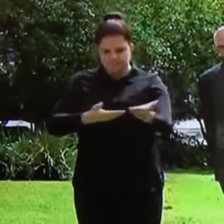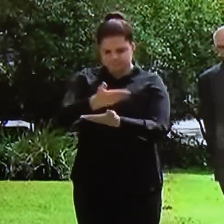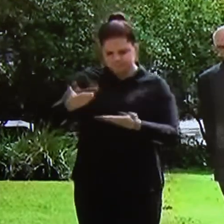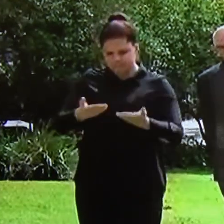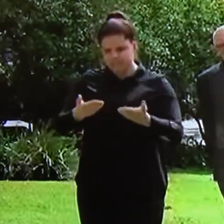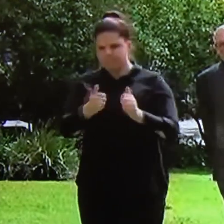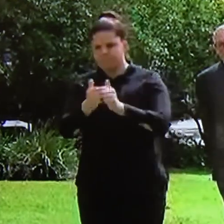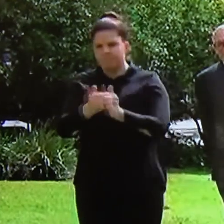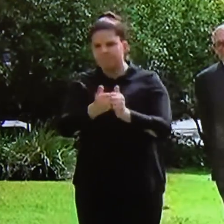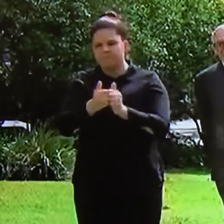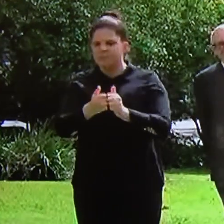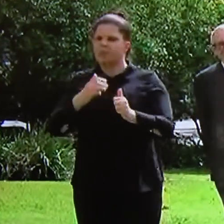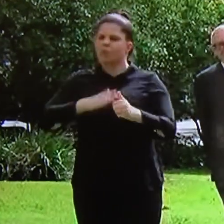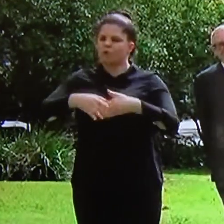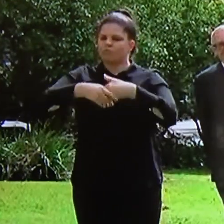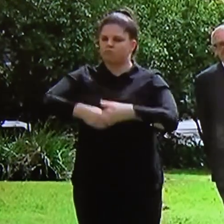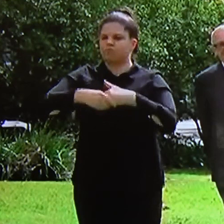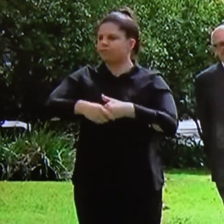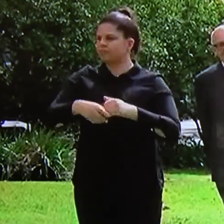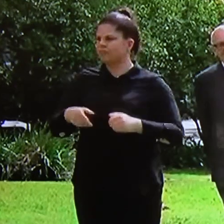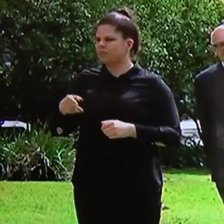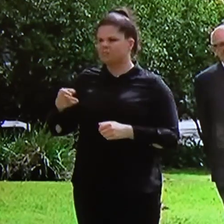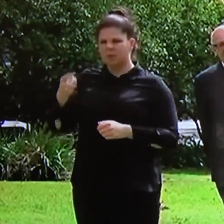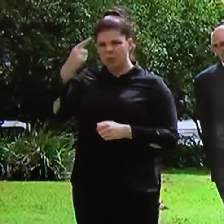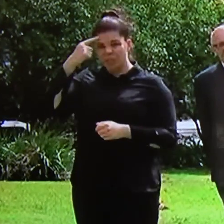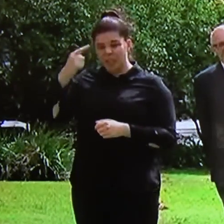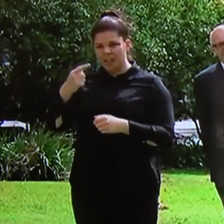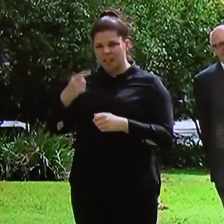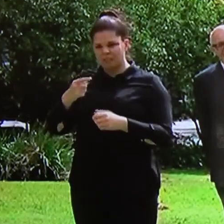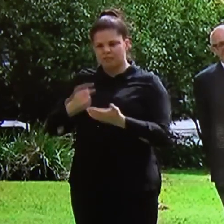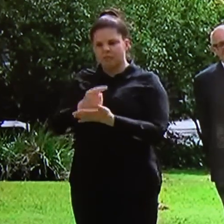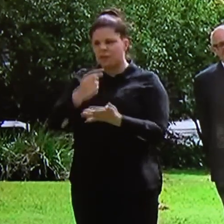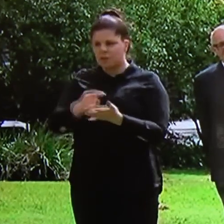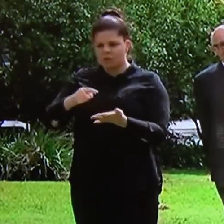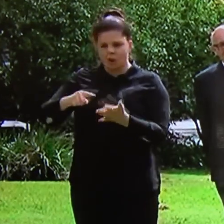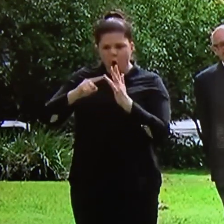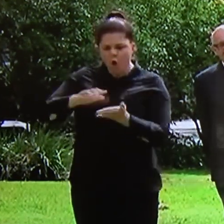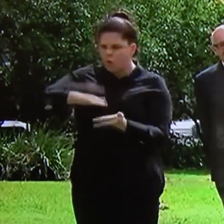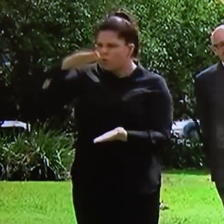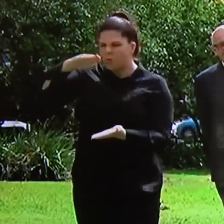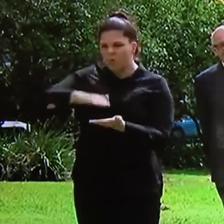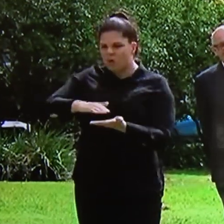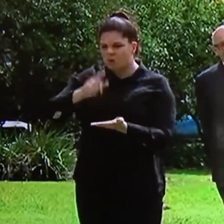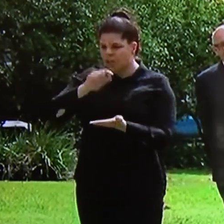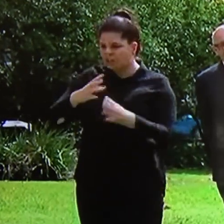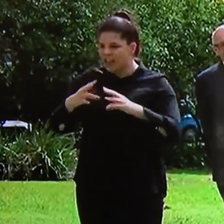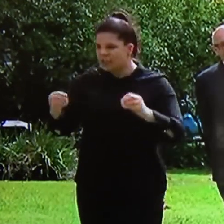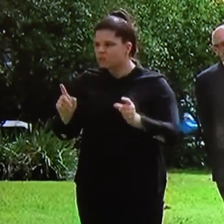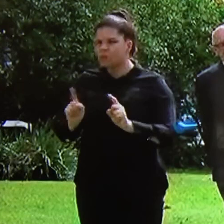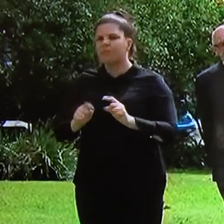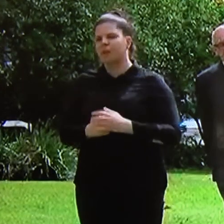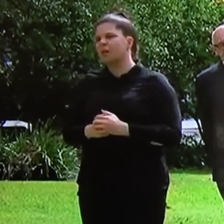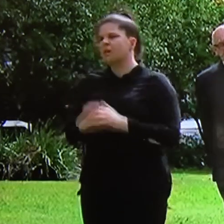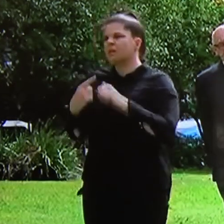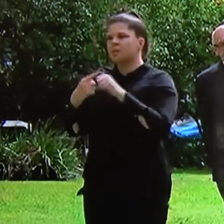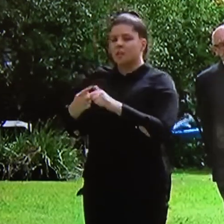outcome. That is, well, in certain circumstances, particularly on a commercial basis, based on the national code that's